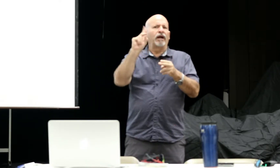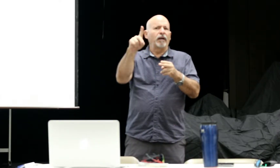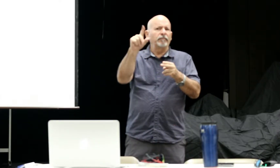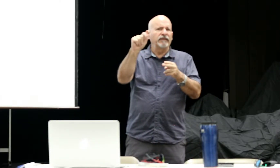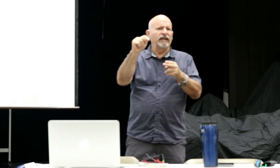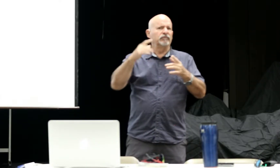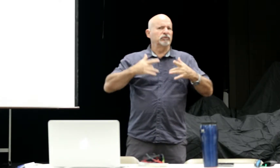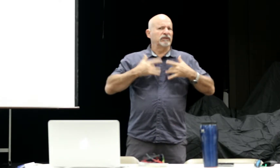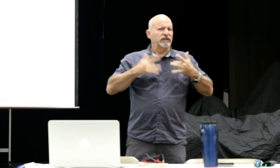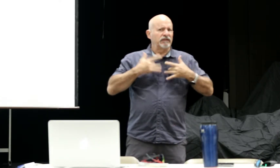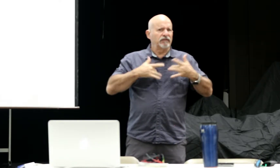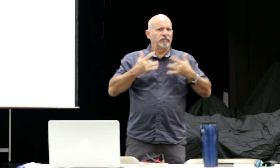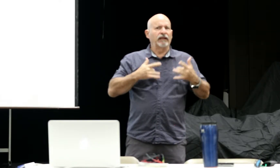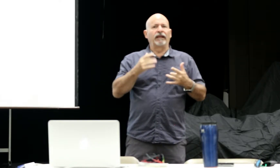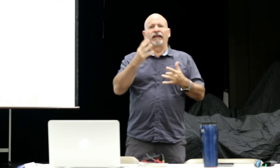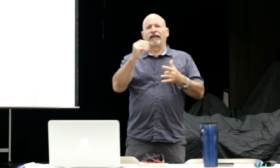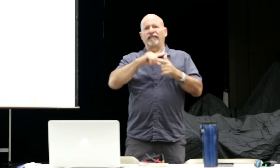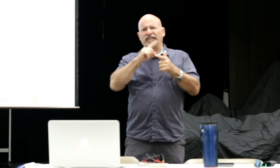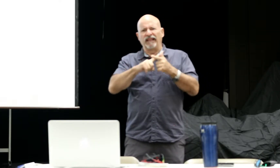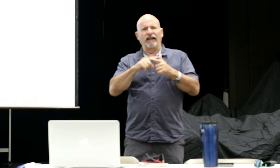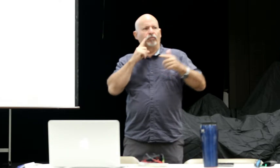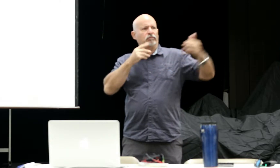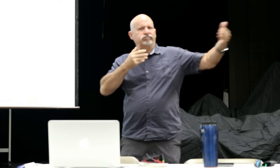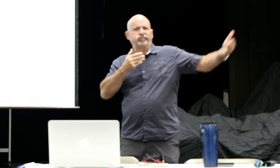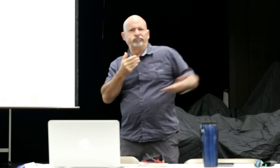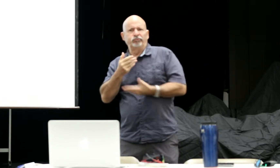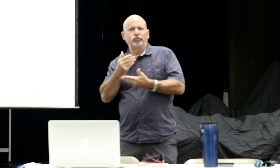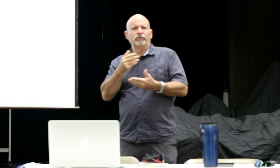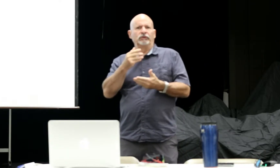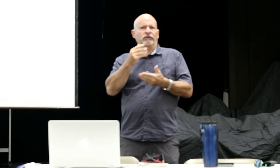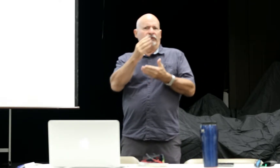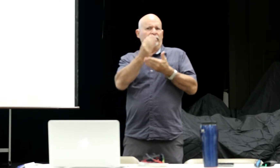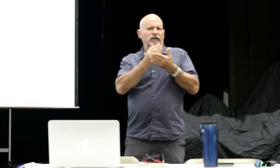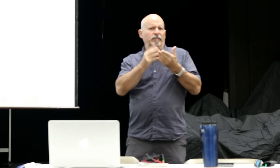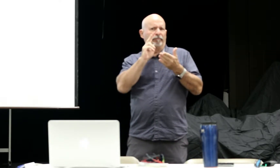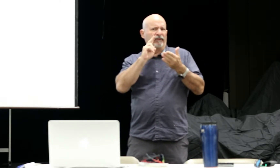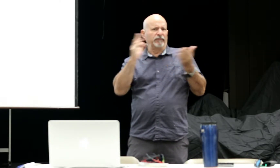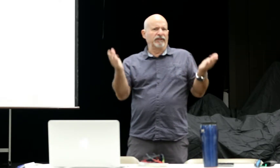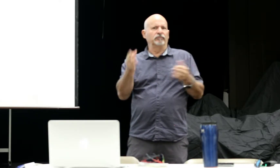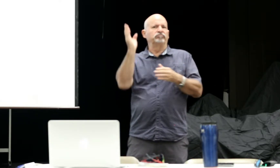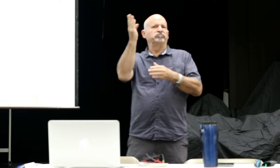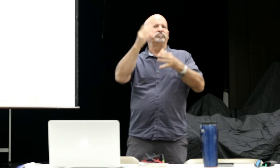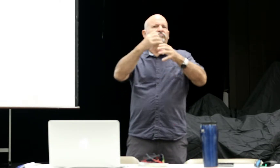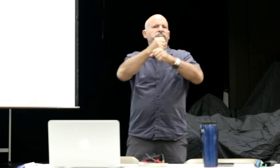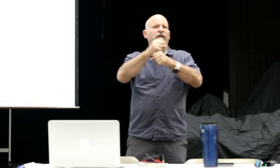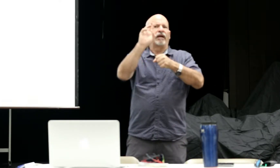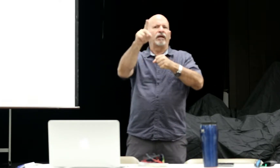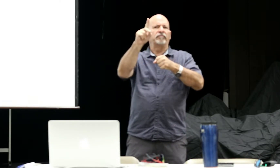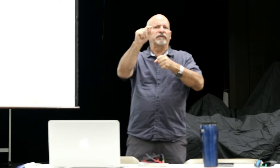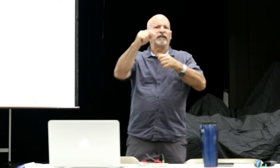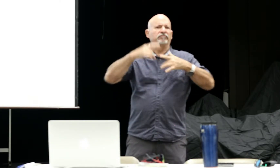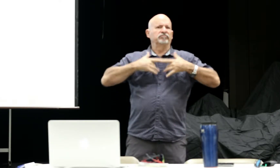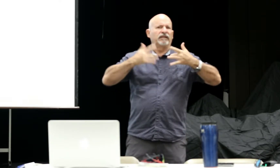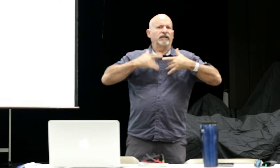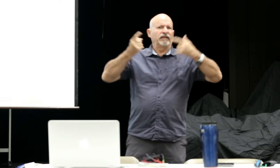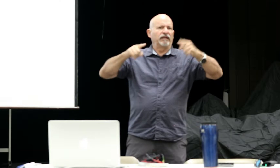So today we will share some short updates, and we will also welcome some people here to also